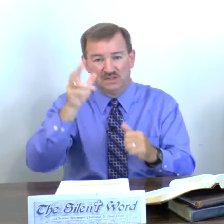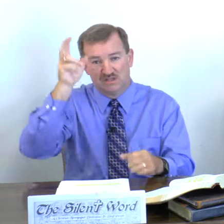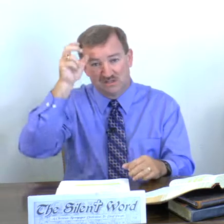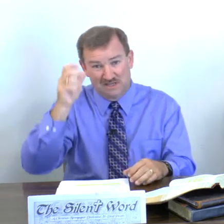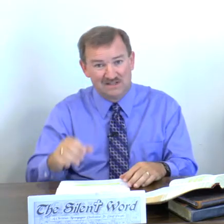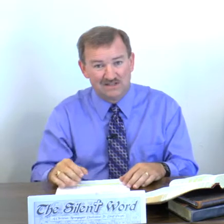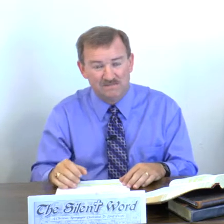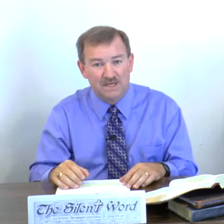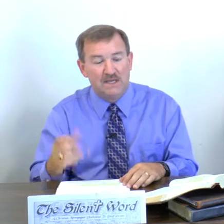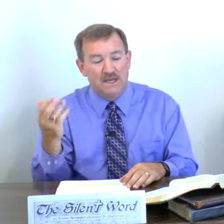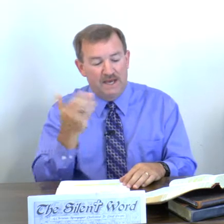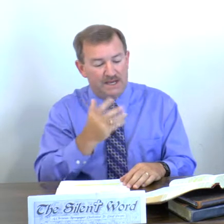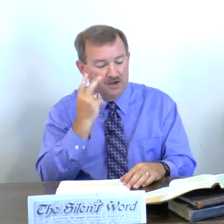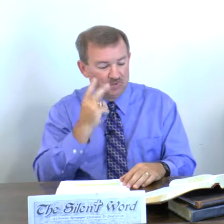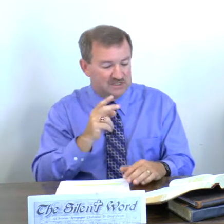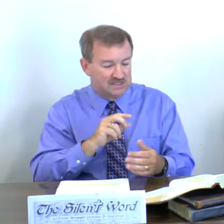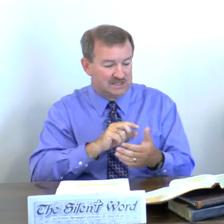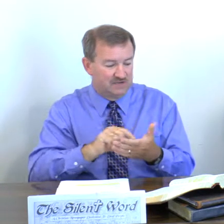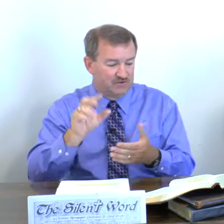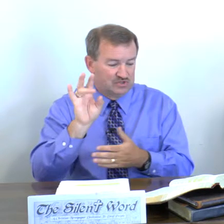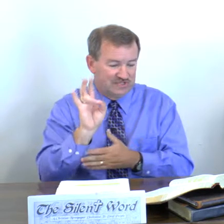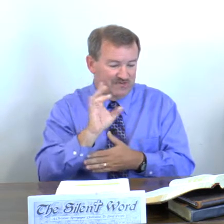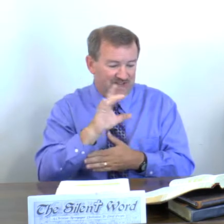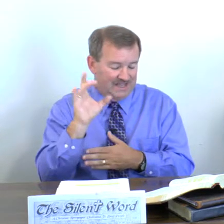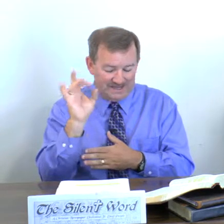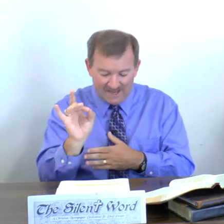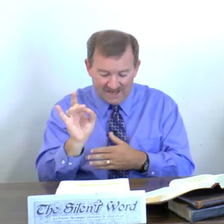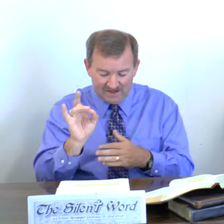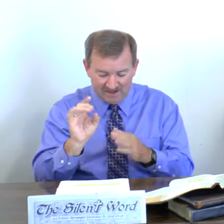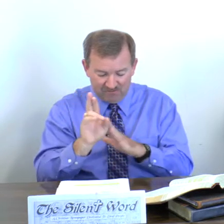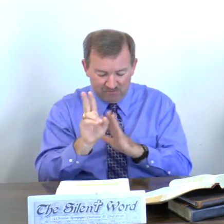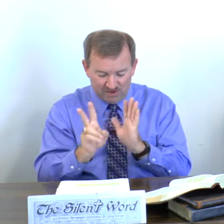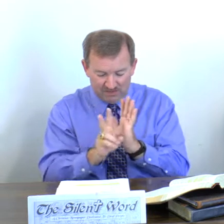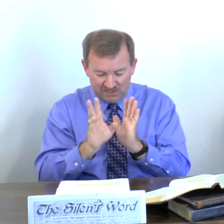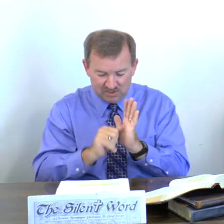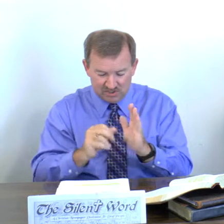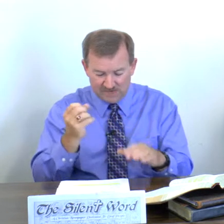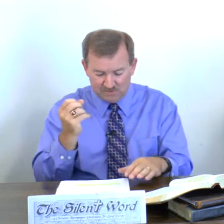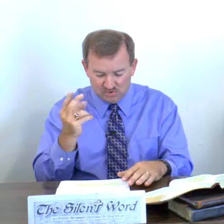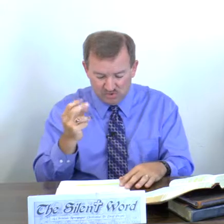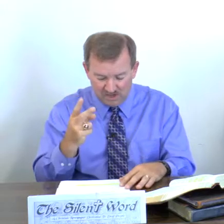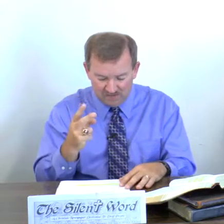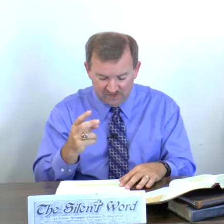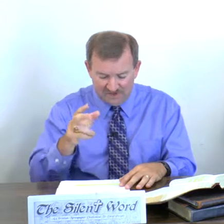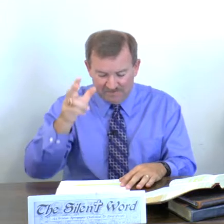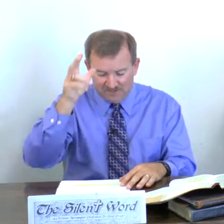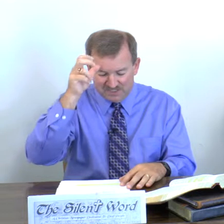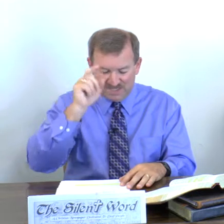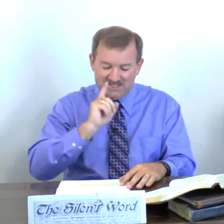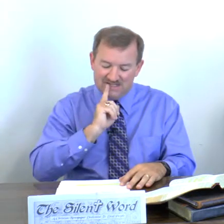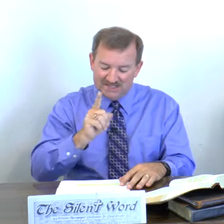with Satan. And here we see in verse 7 and 8 of Revelation chapter 12, that Satan